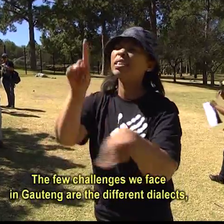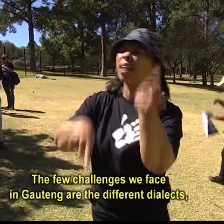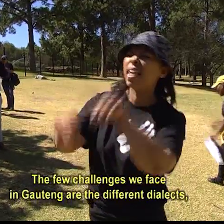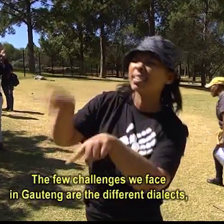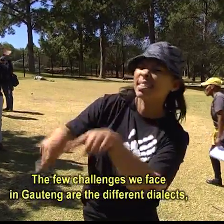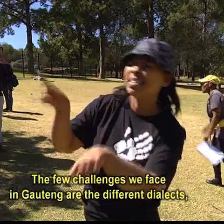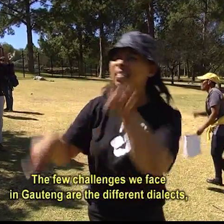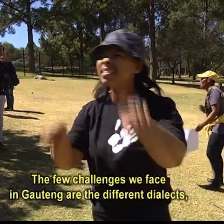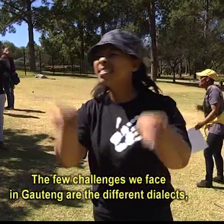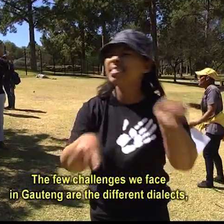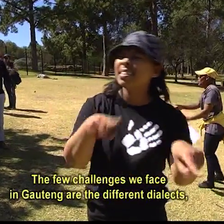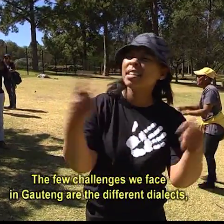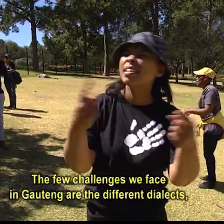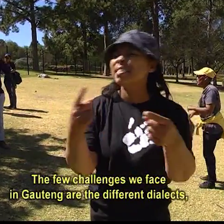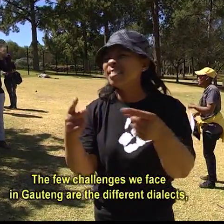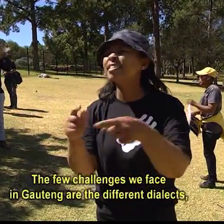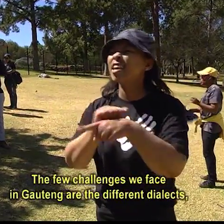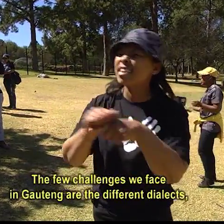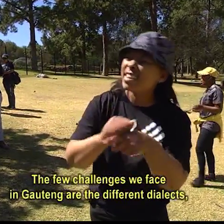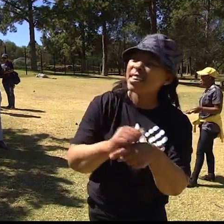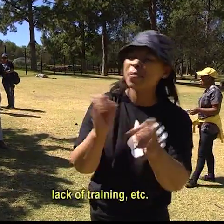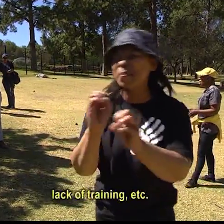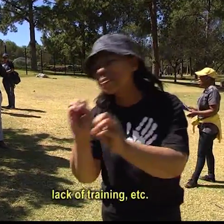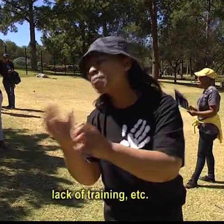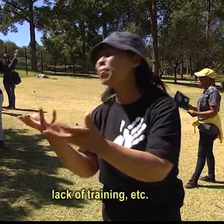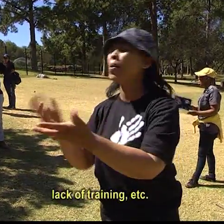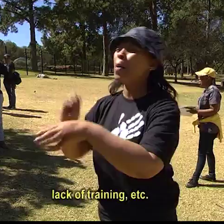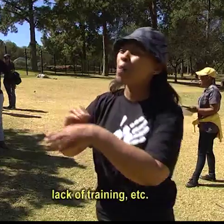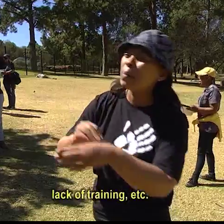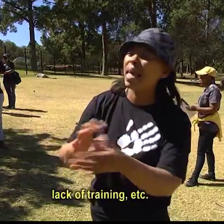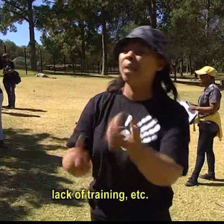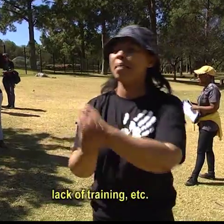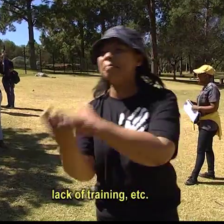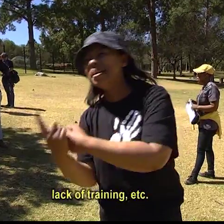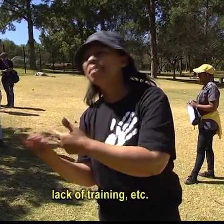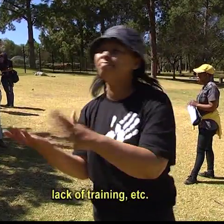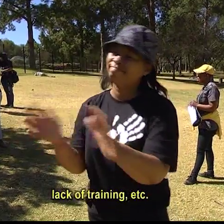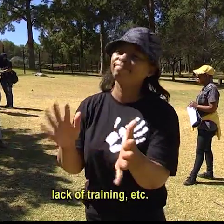The few challenges we face in Gauteng are the different dialects, lack of training, etc.